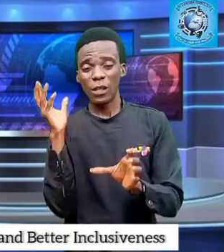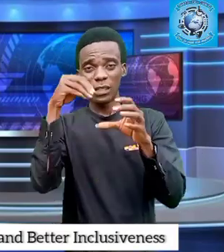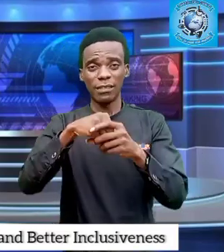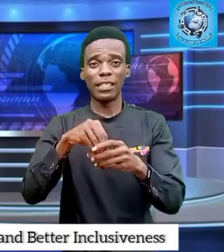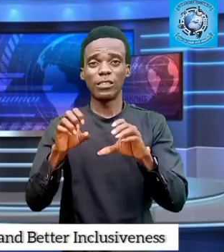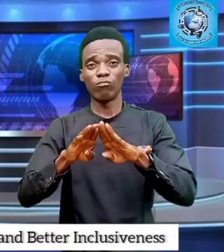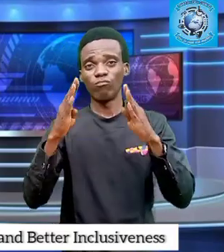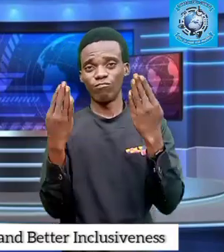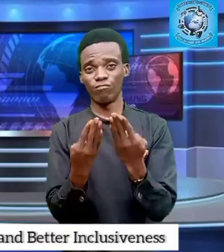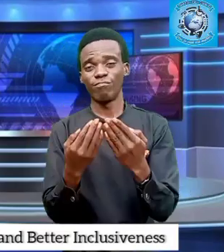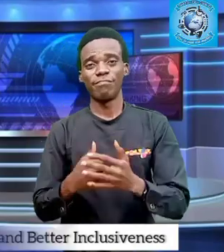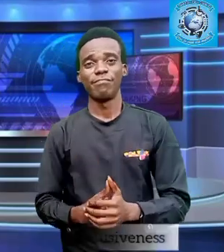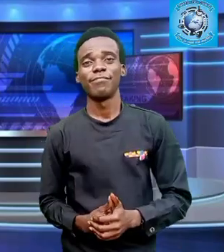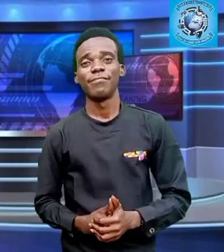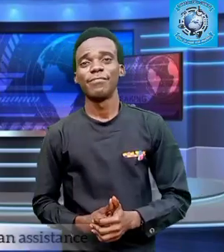in society.